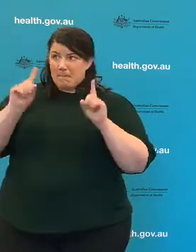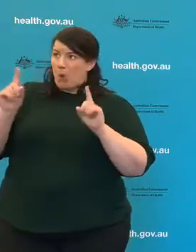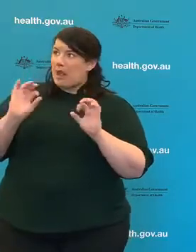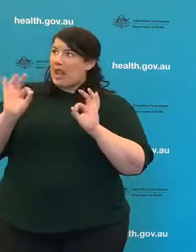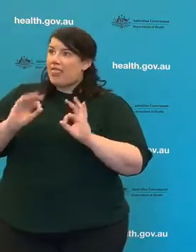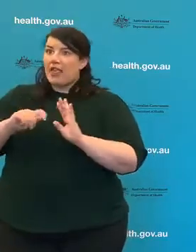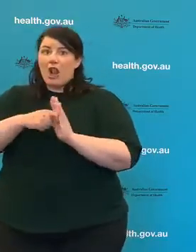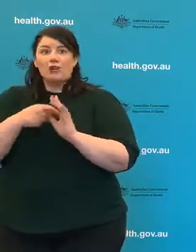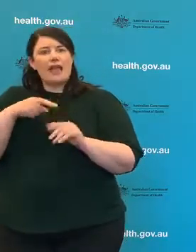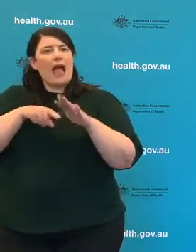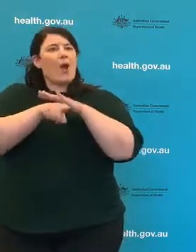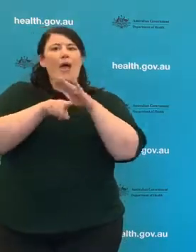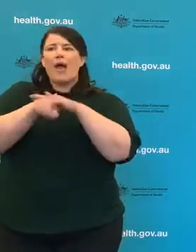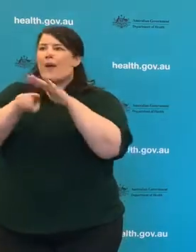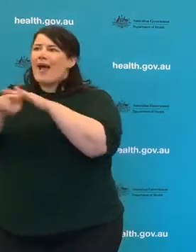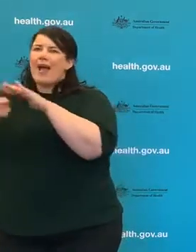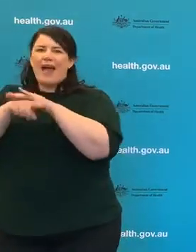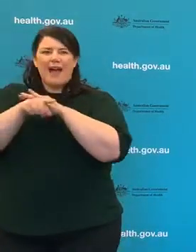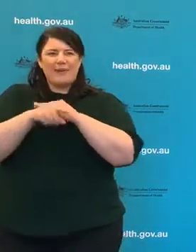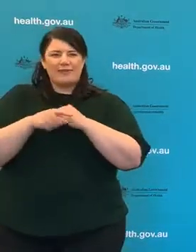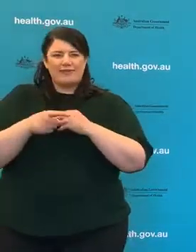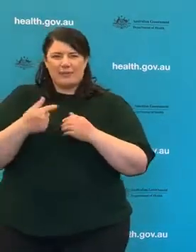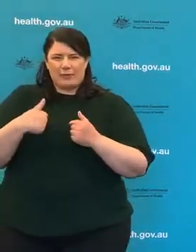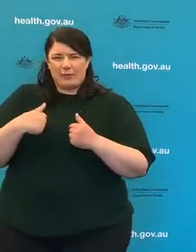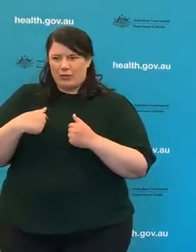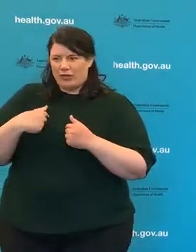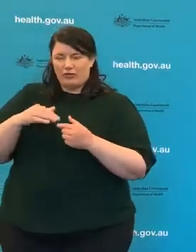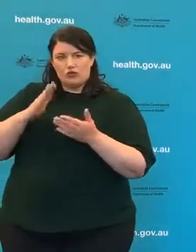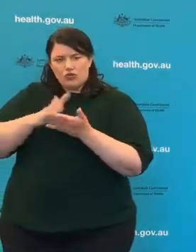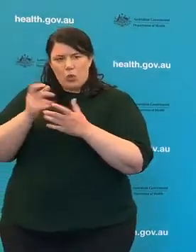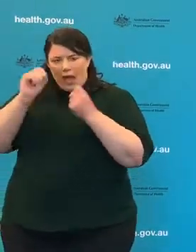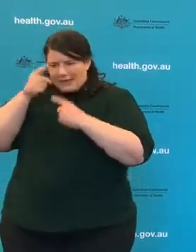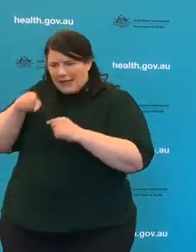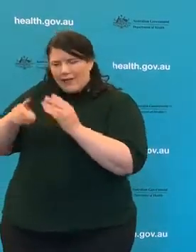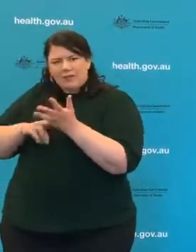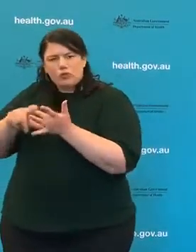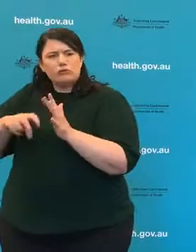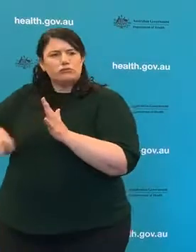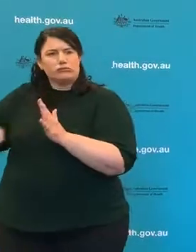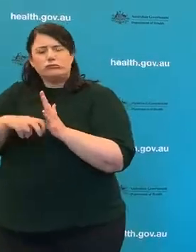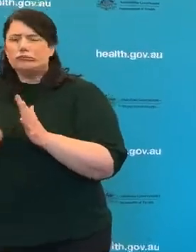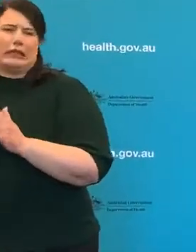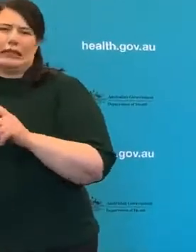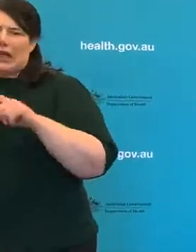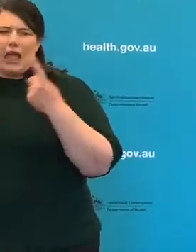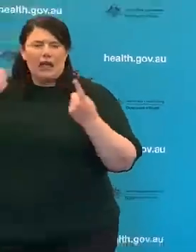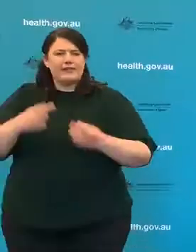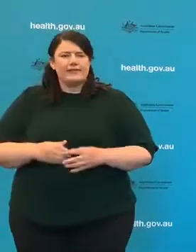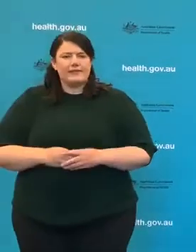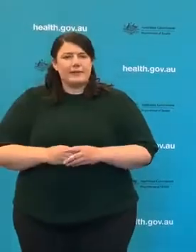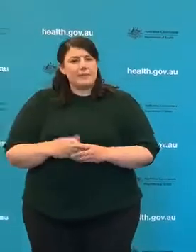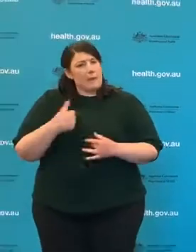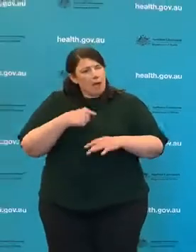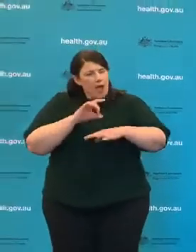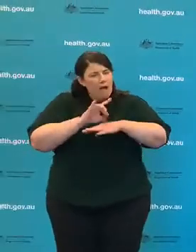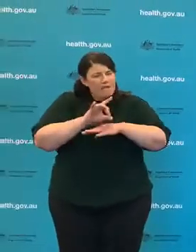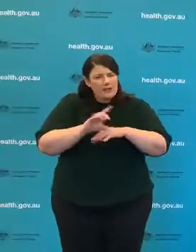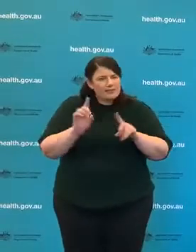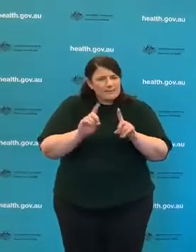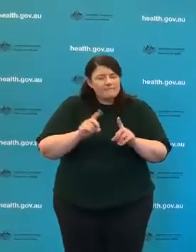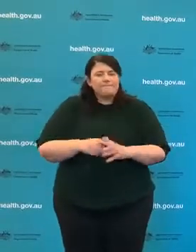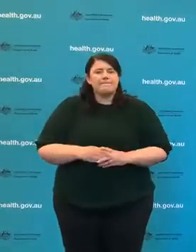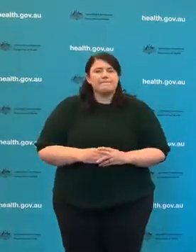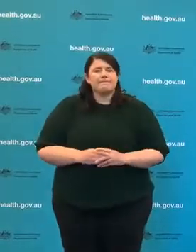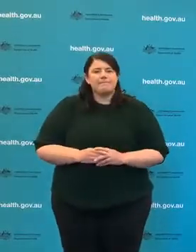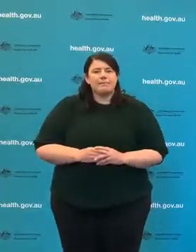restrictions to really understand exactly what people are going through. But my advice to you is this: